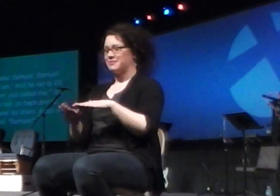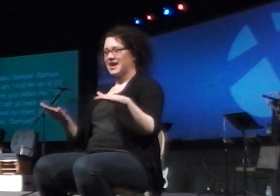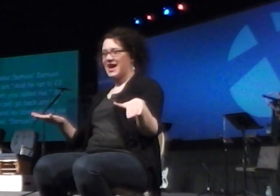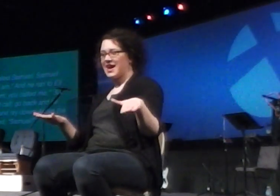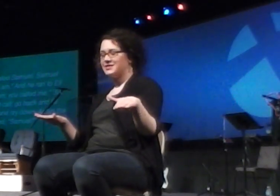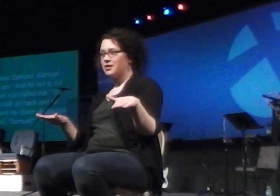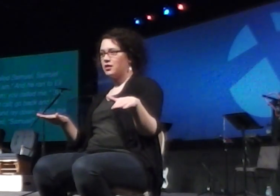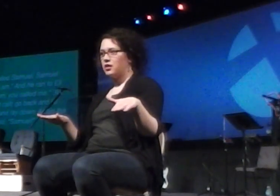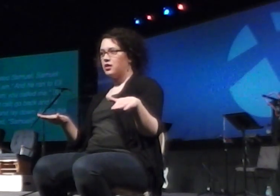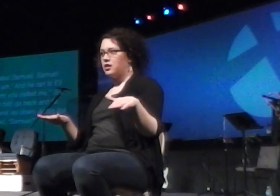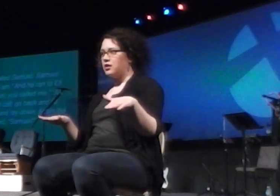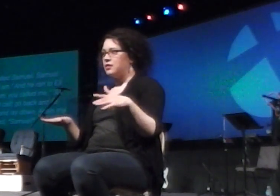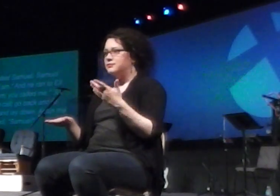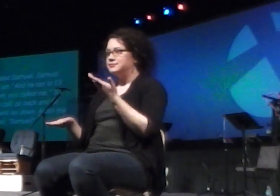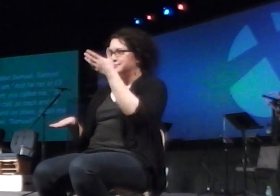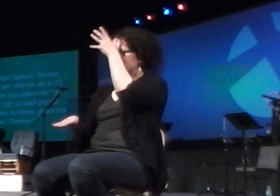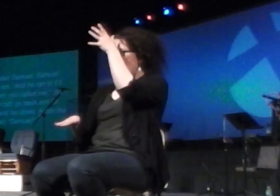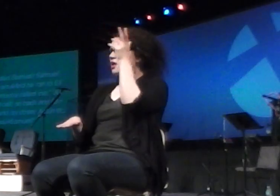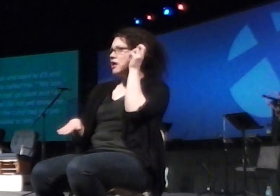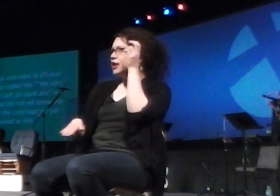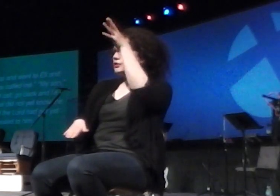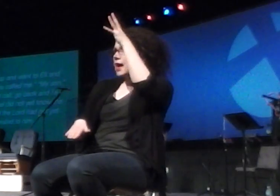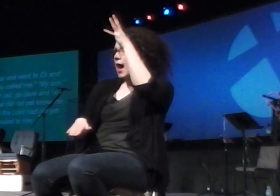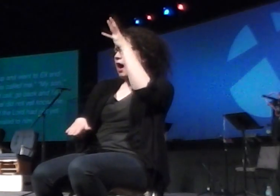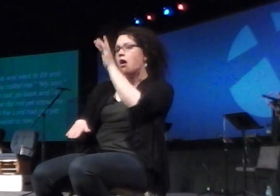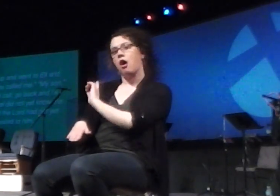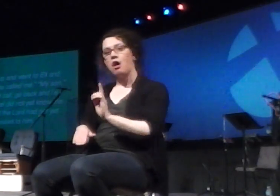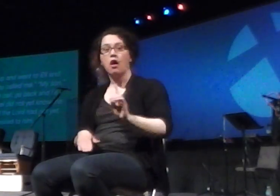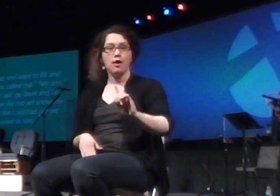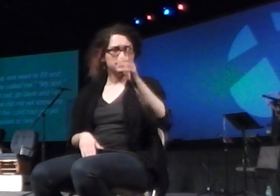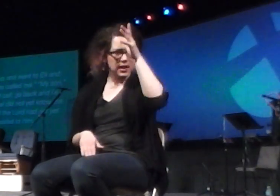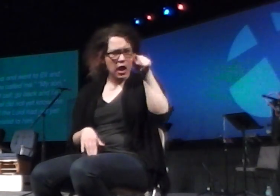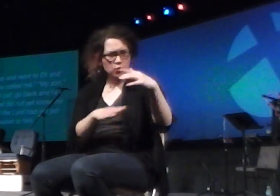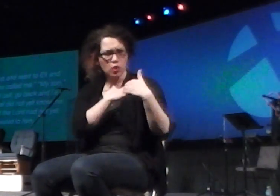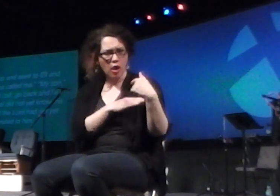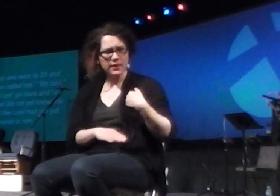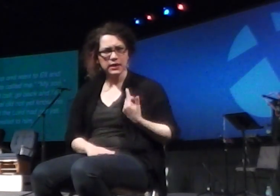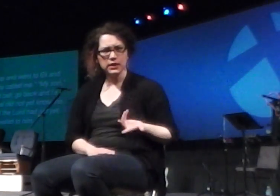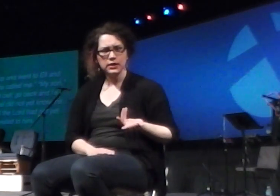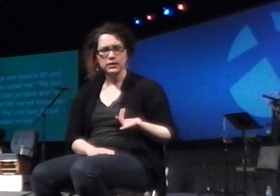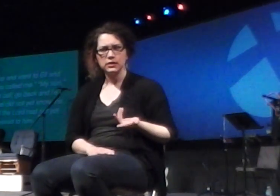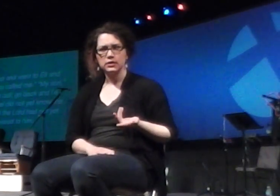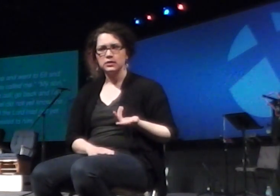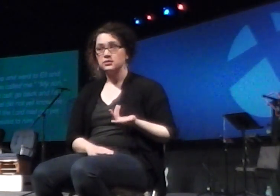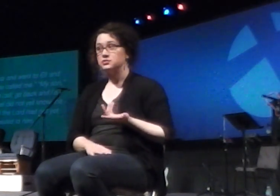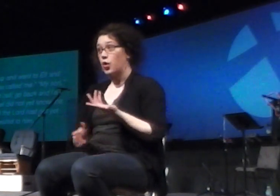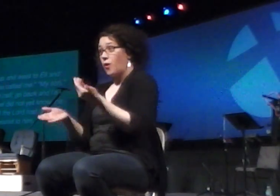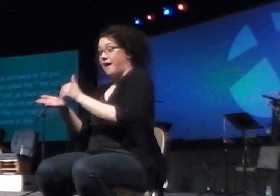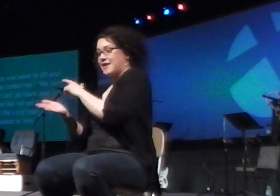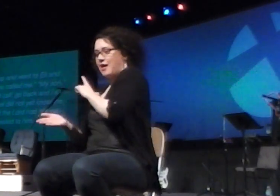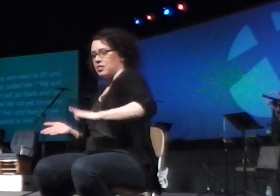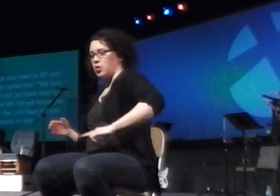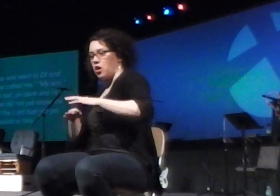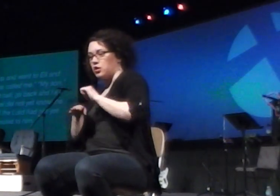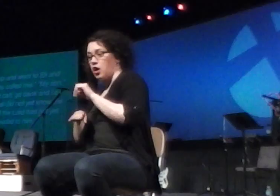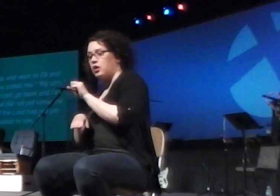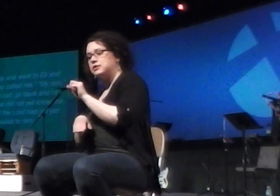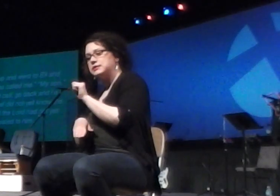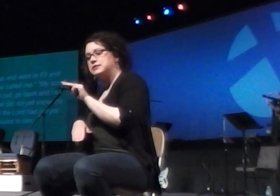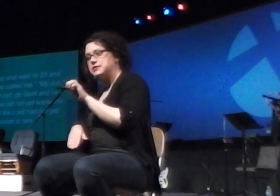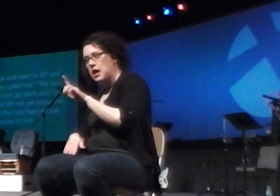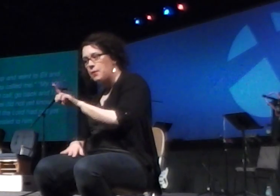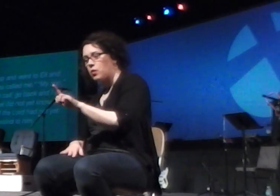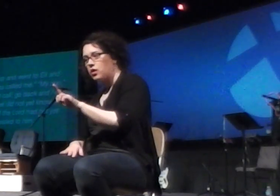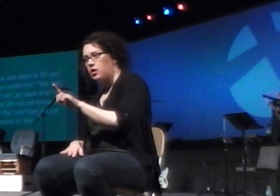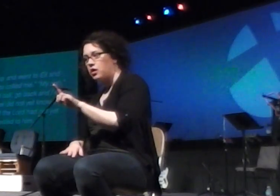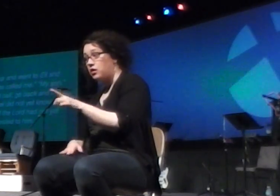late at night, and he's like, Dad, you called me? And because he doesn't understand what's happening. Again, the Lord called Samuel. And Samuel got up and went